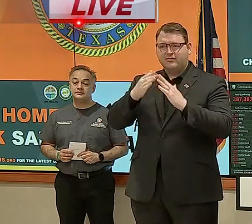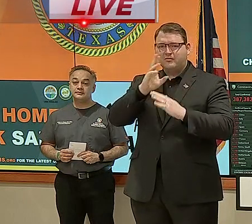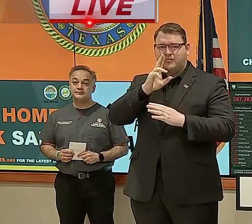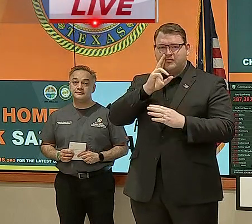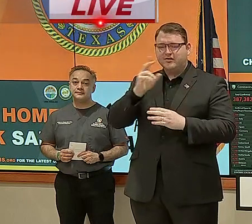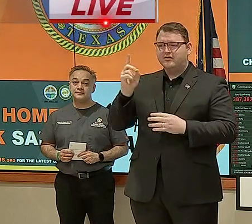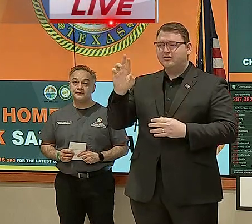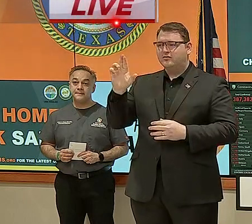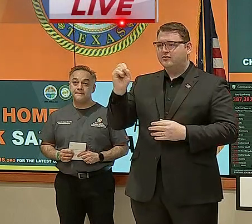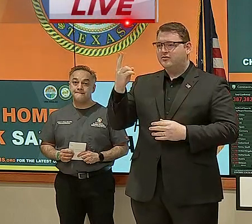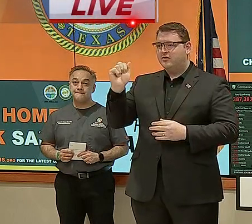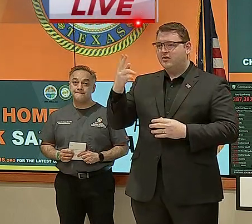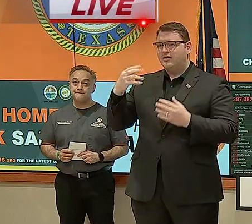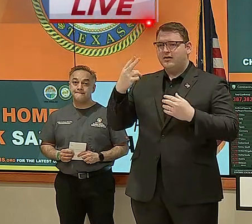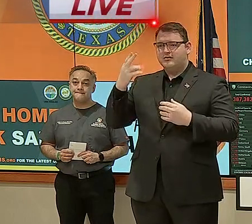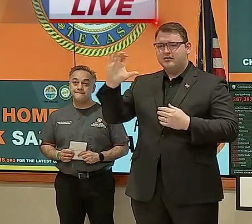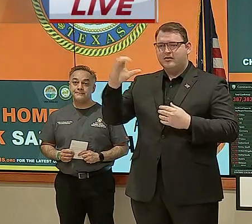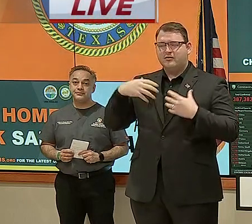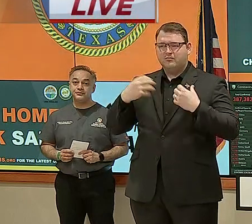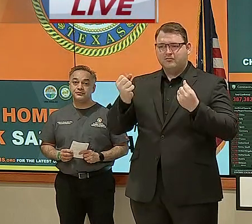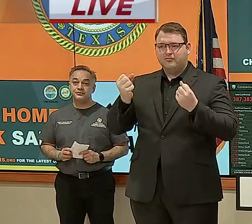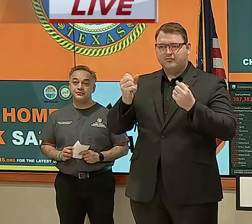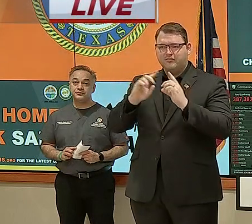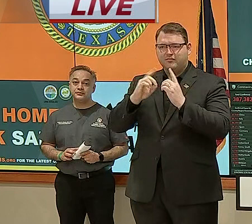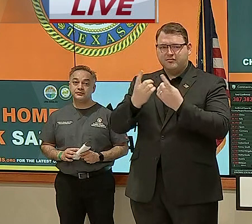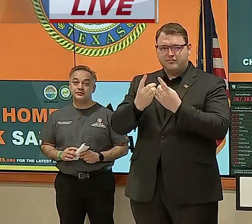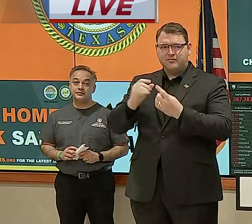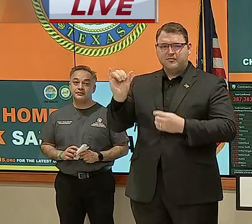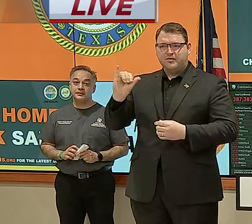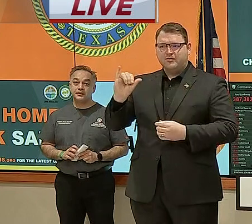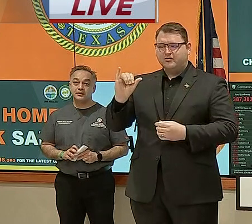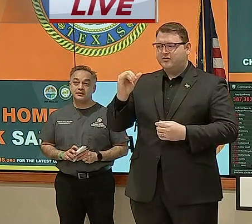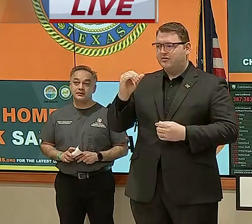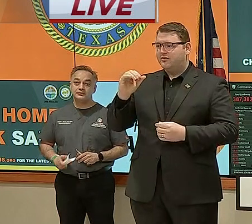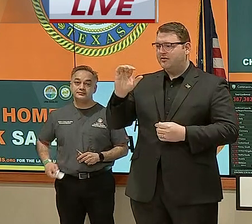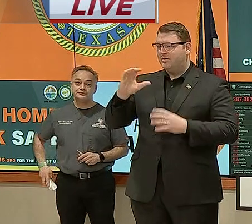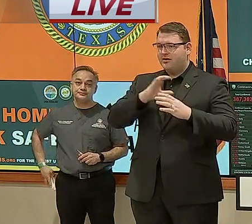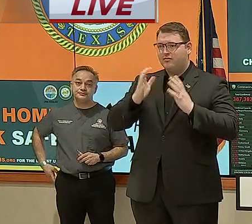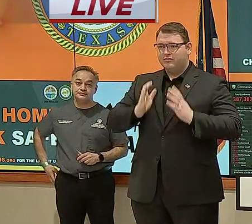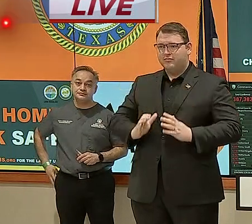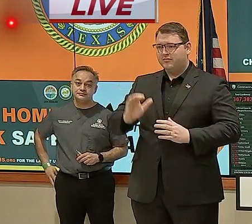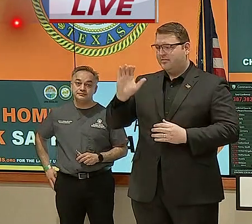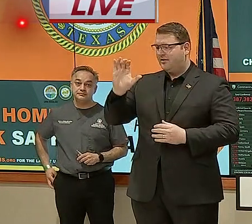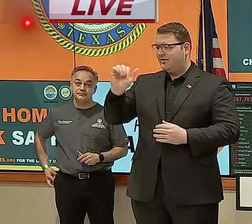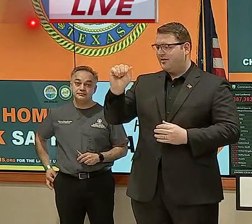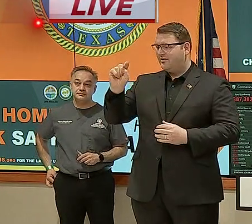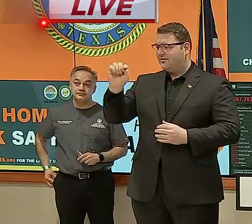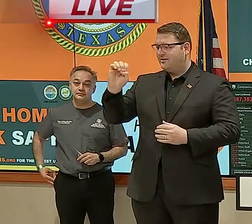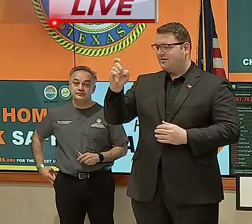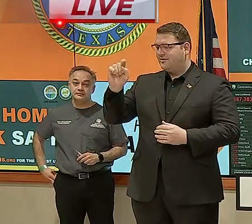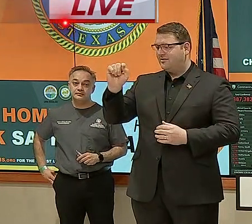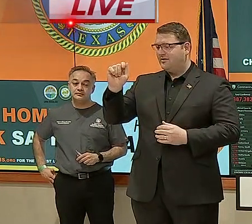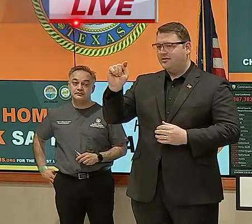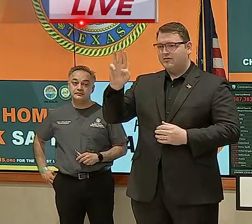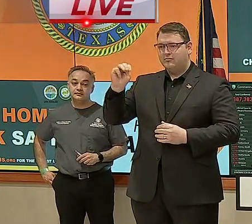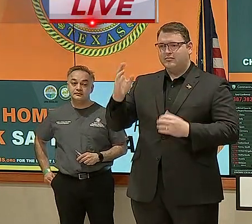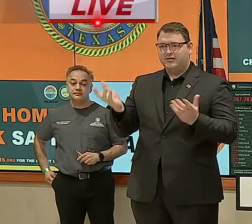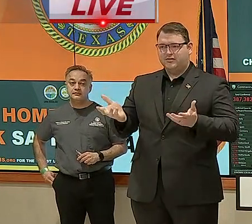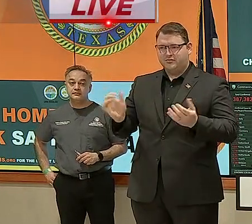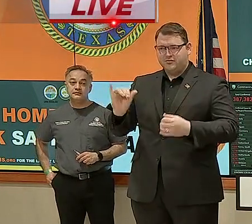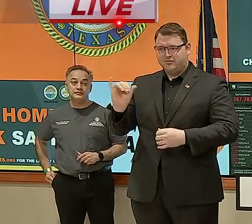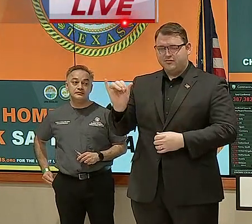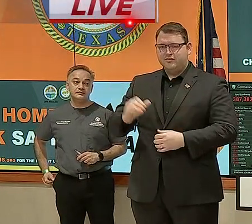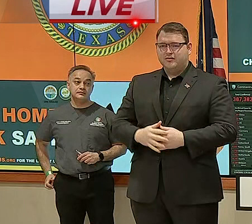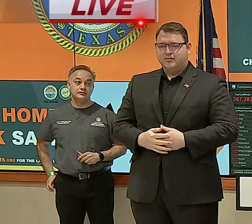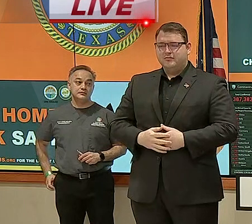Harris County's Public Health Department. I know Councilmember Cassick Tatum is here as well, and so